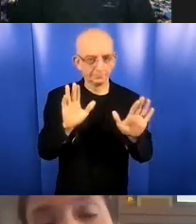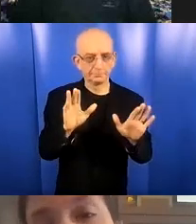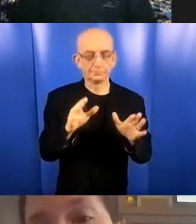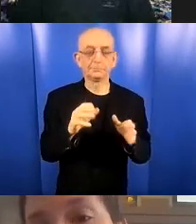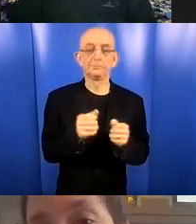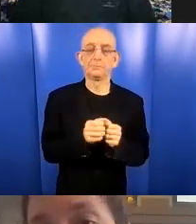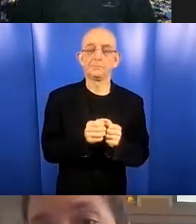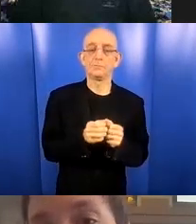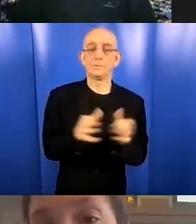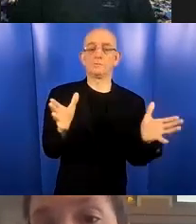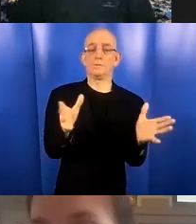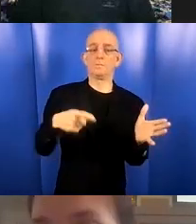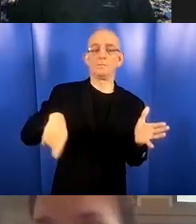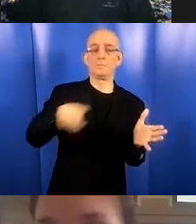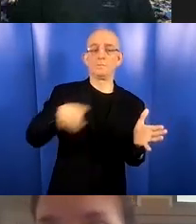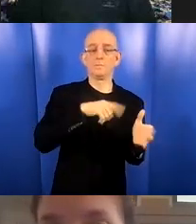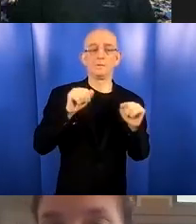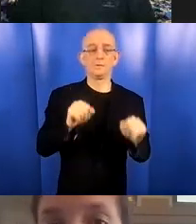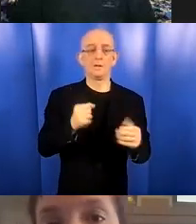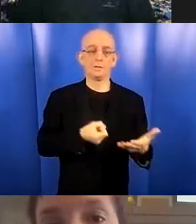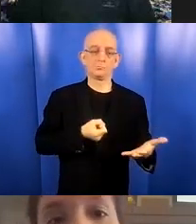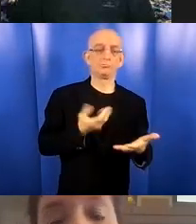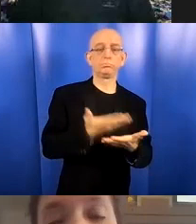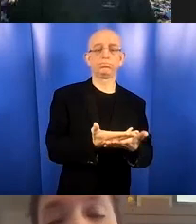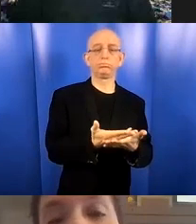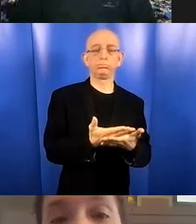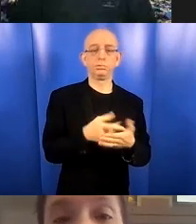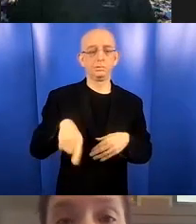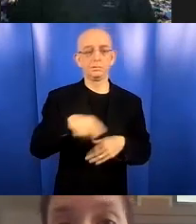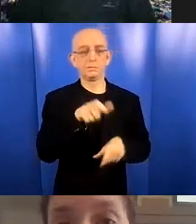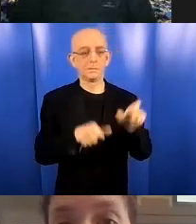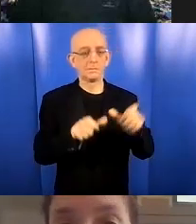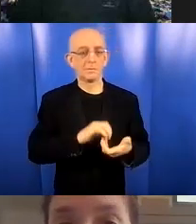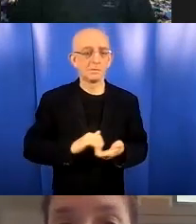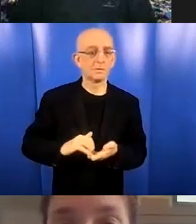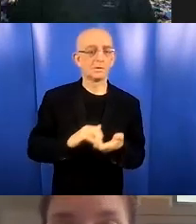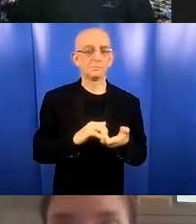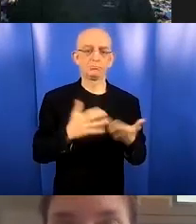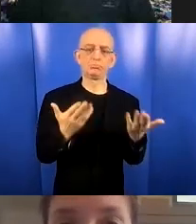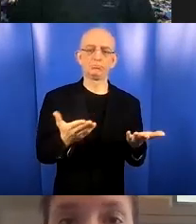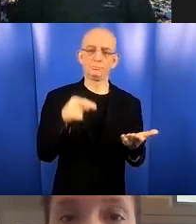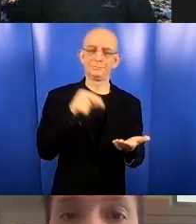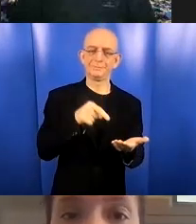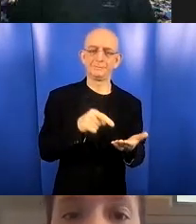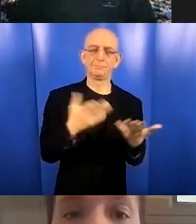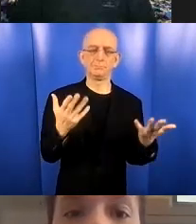underpinned by the state's duty to protect these freedoms. And so that's what our definition of civic space is.